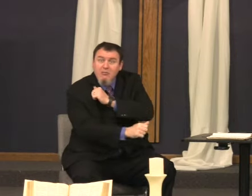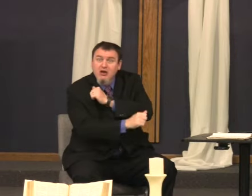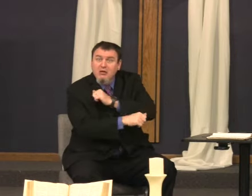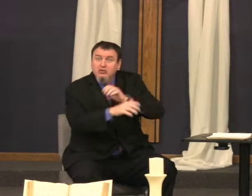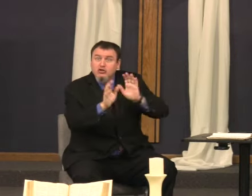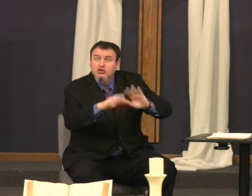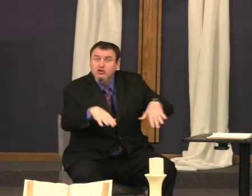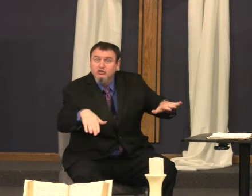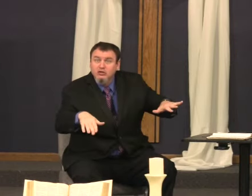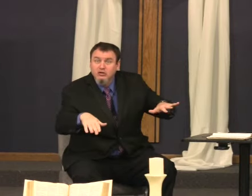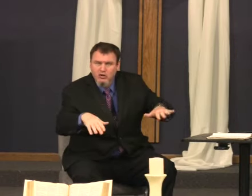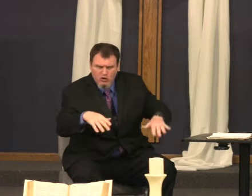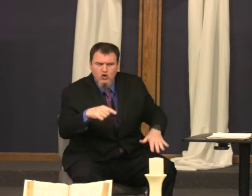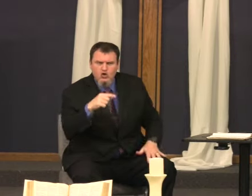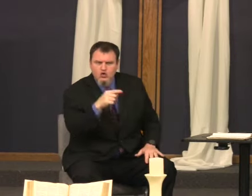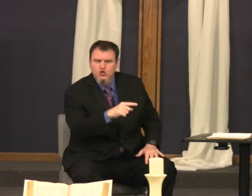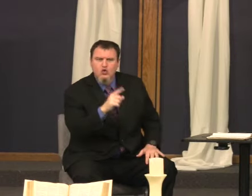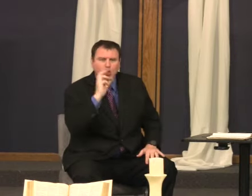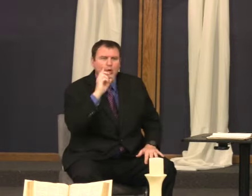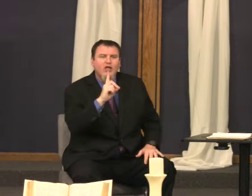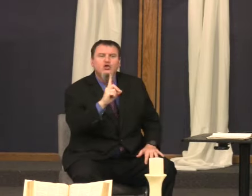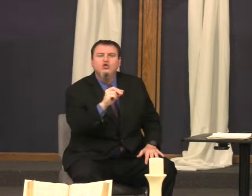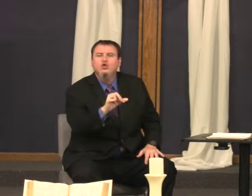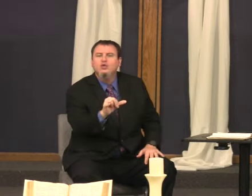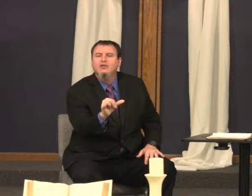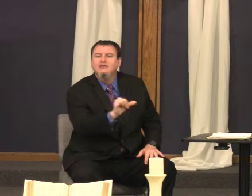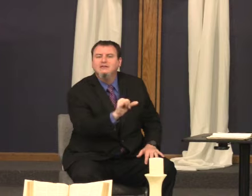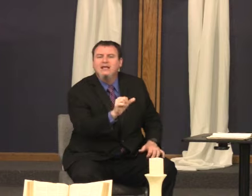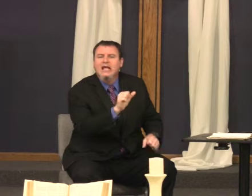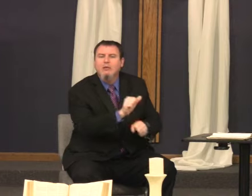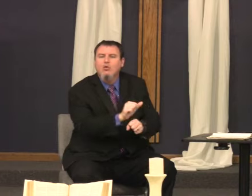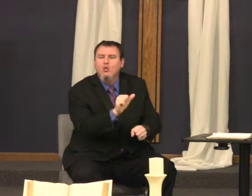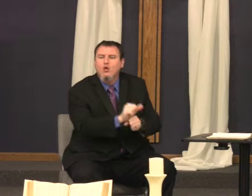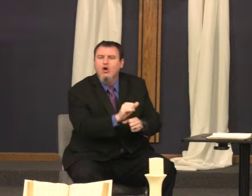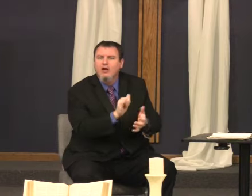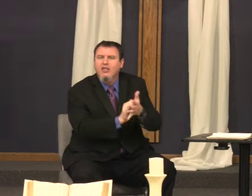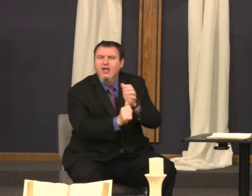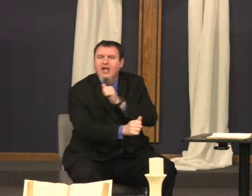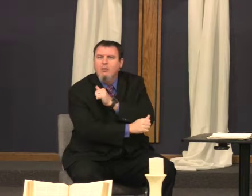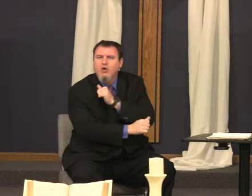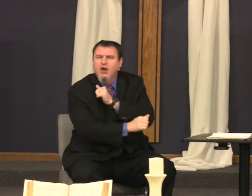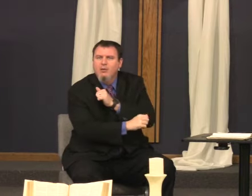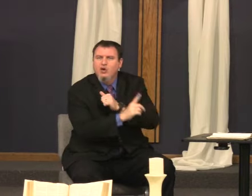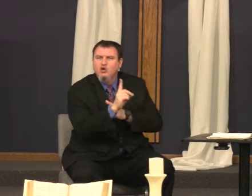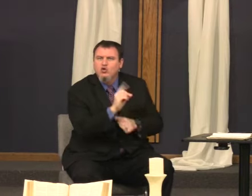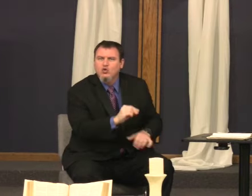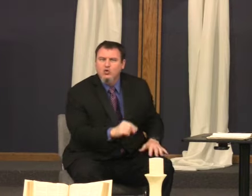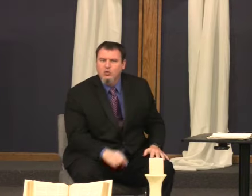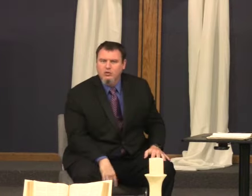If ye were Abraham's children, you would do the works of Abraham.